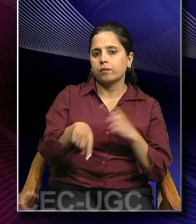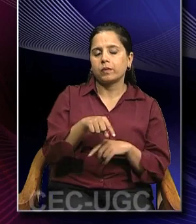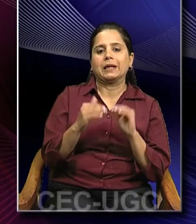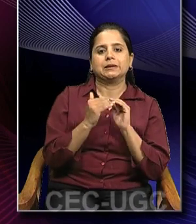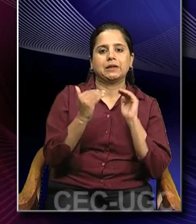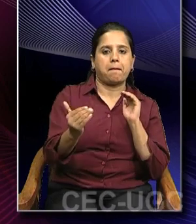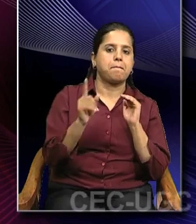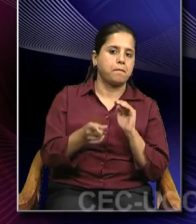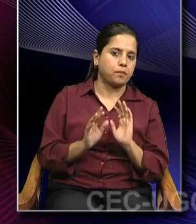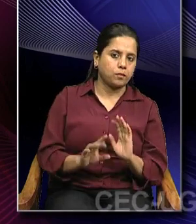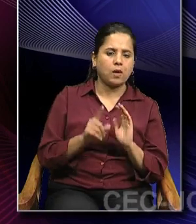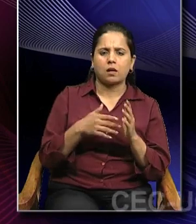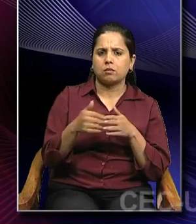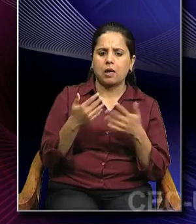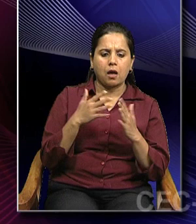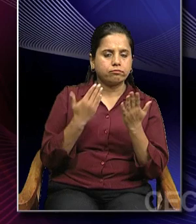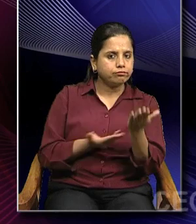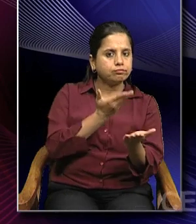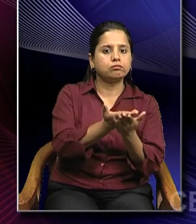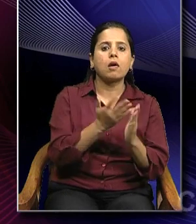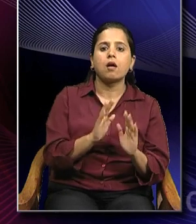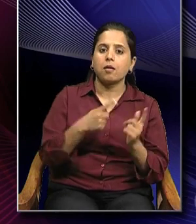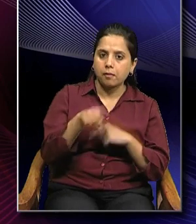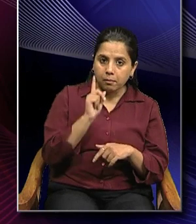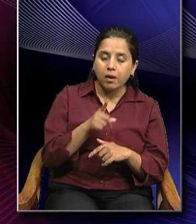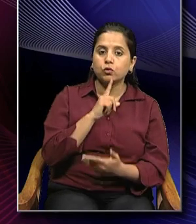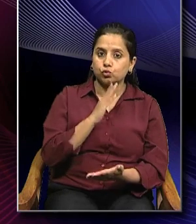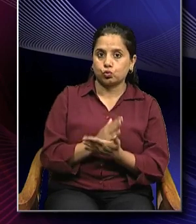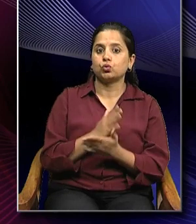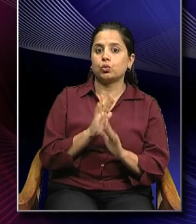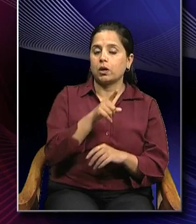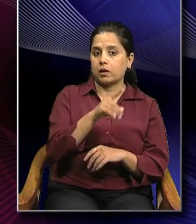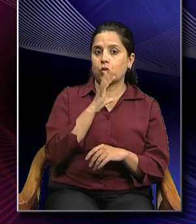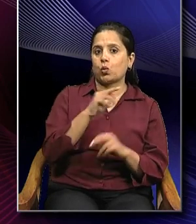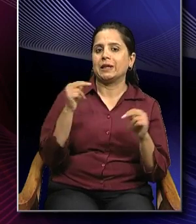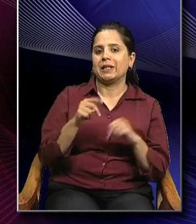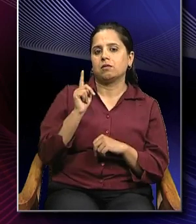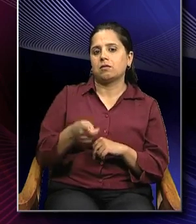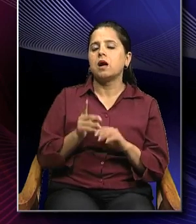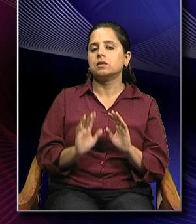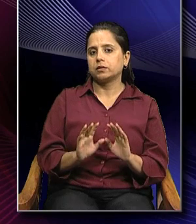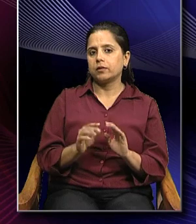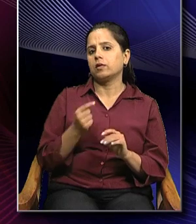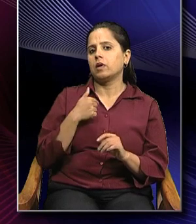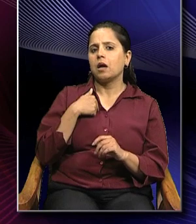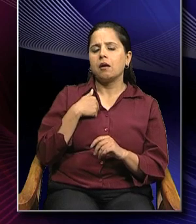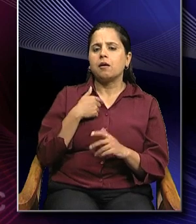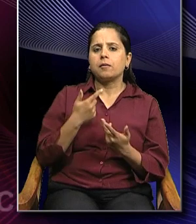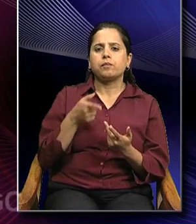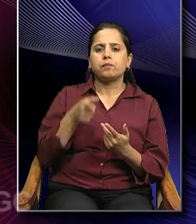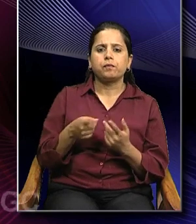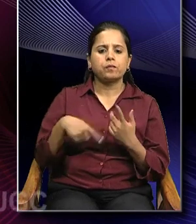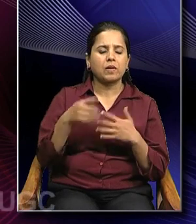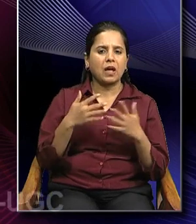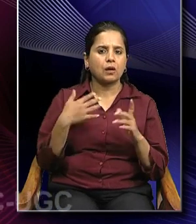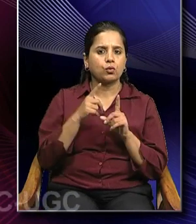same page. Whatever I am offering, I must ensure that they actually need that. I should not produce